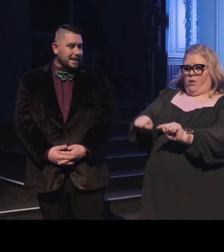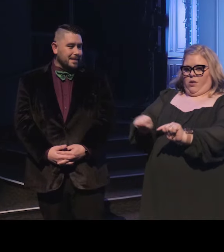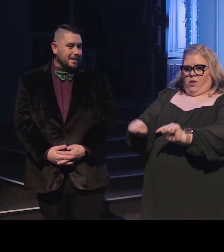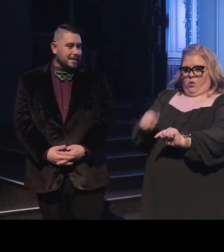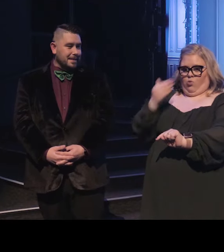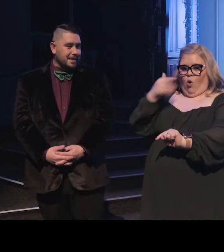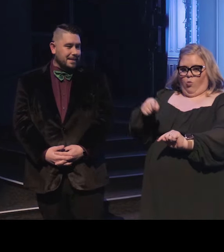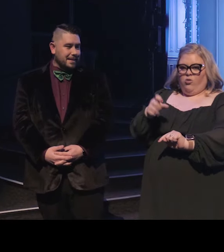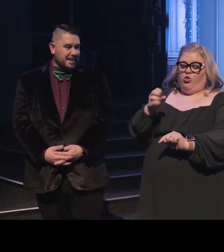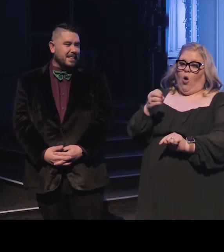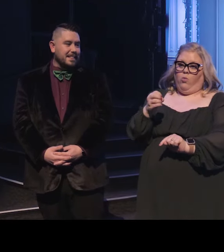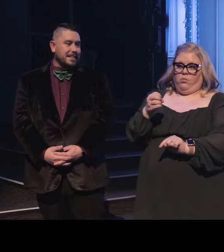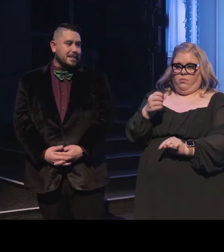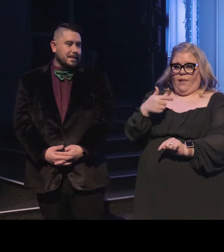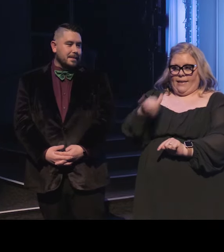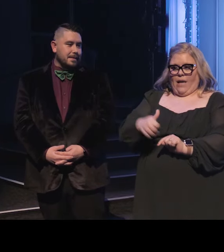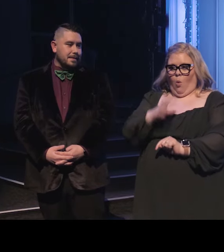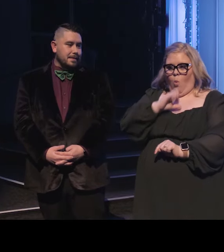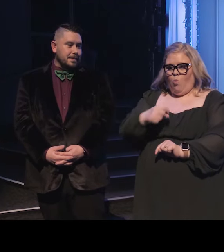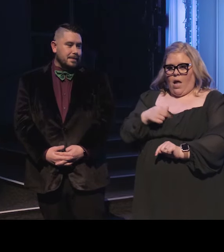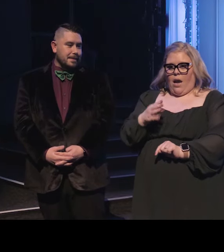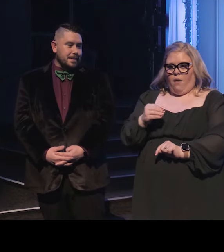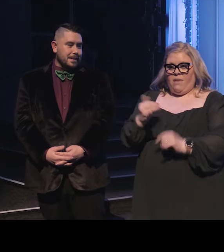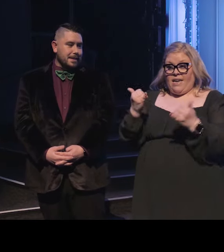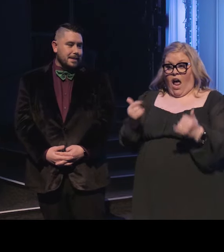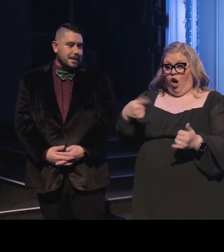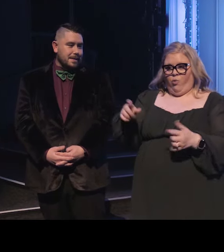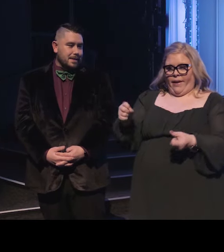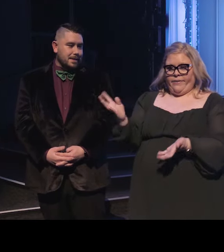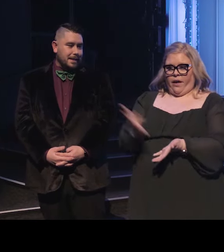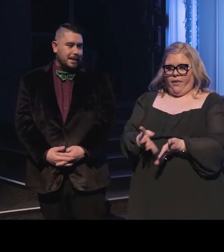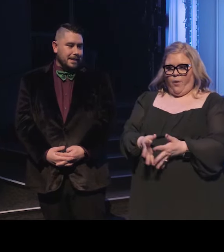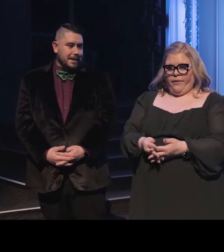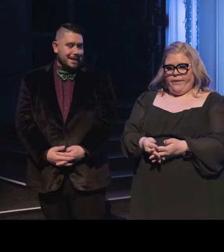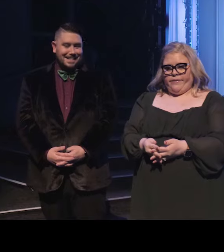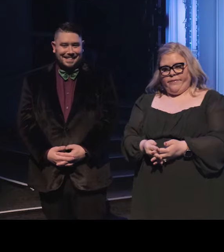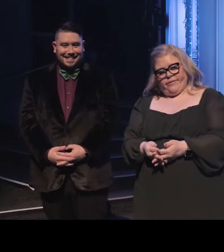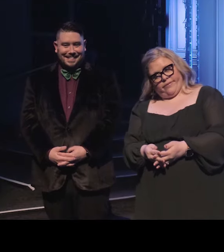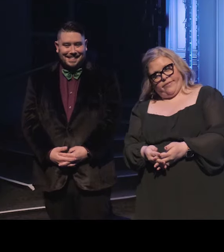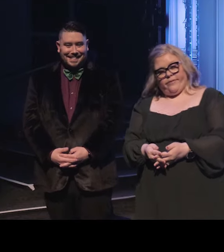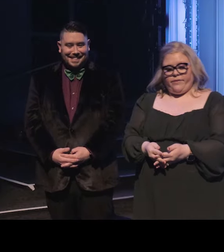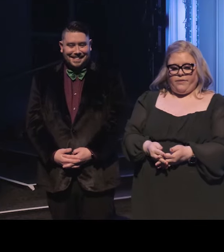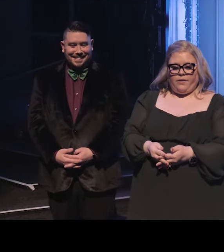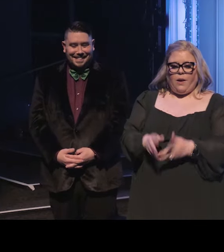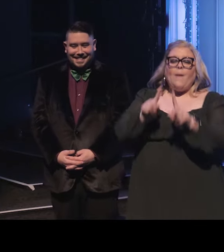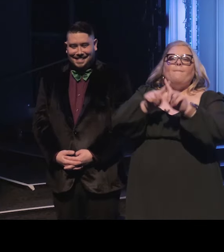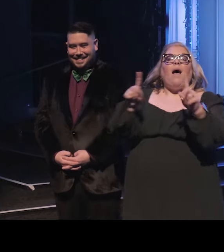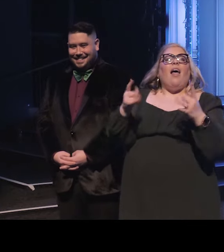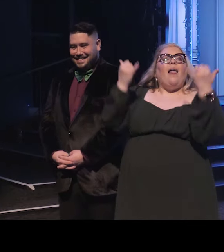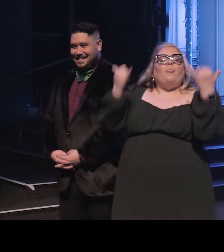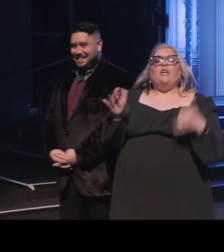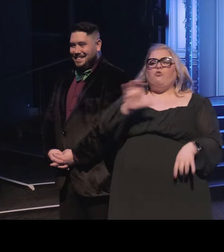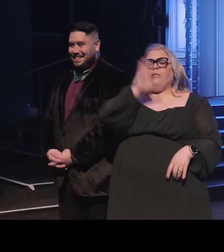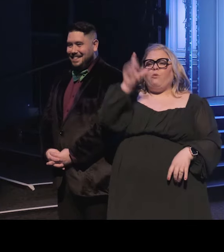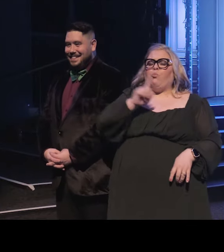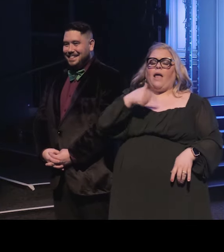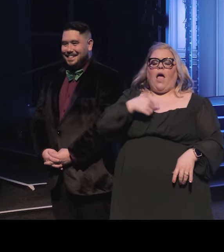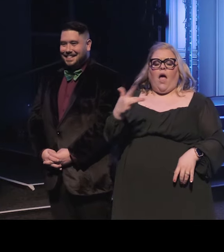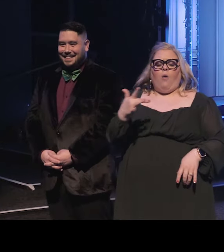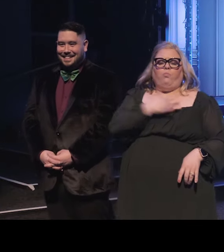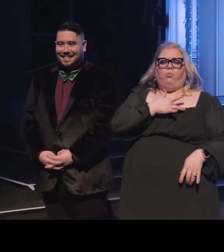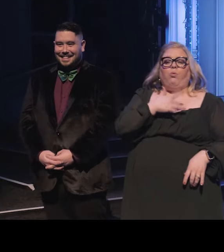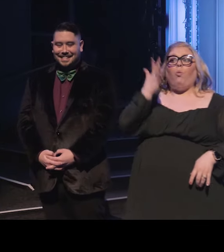they can download on an app. Right. It goes in a thing. But I've been feeling it a lot this Christmas because the